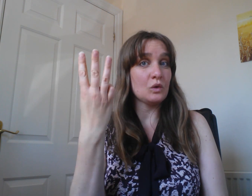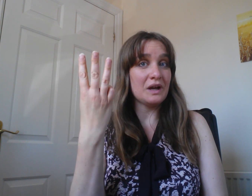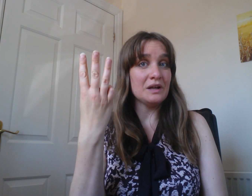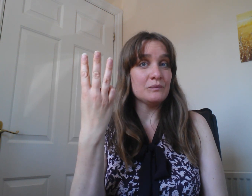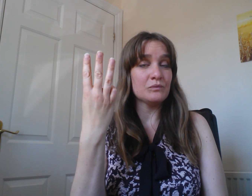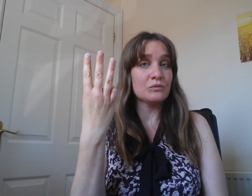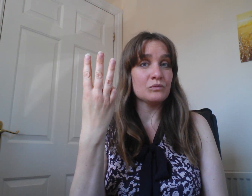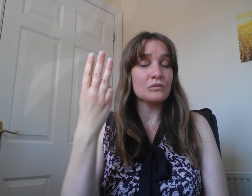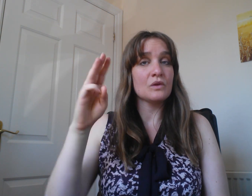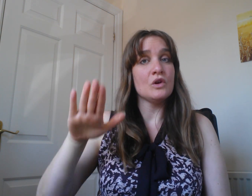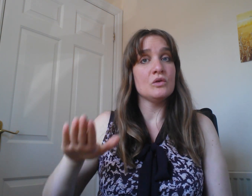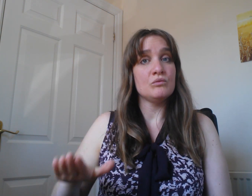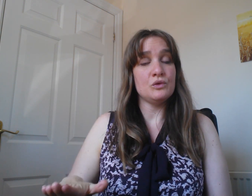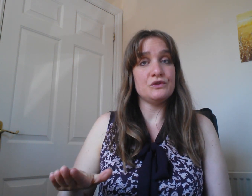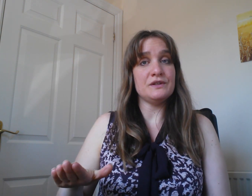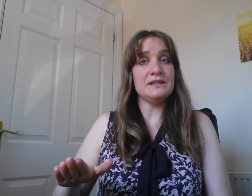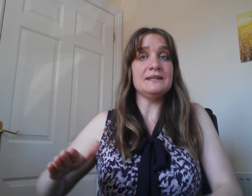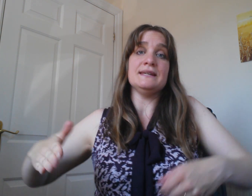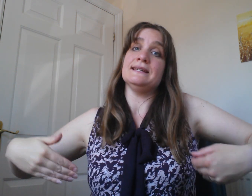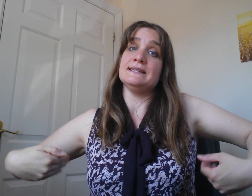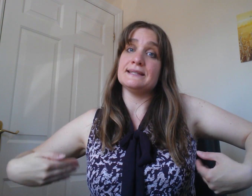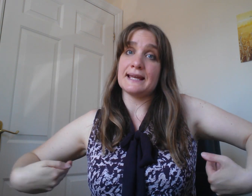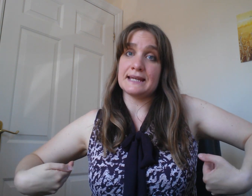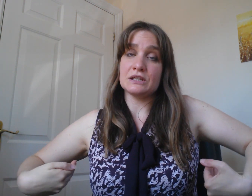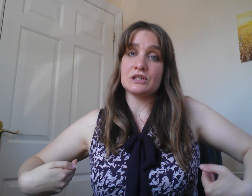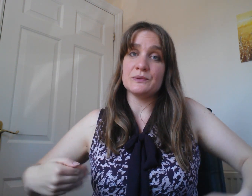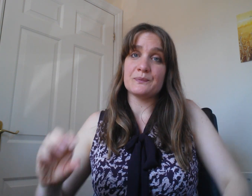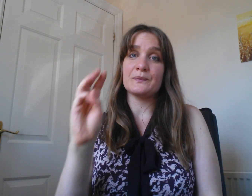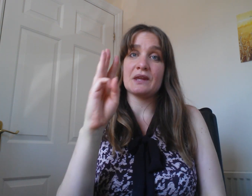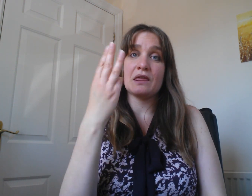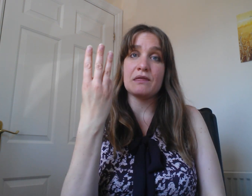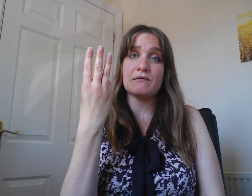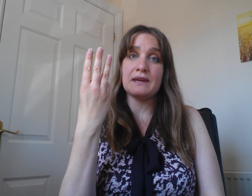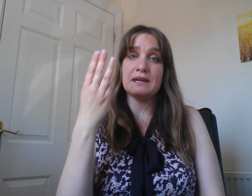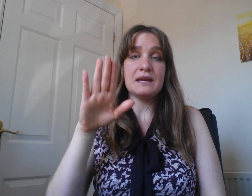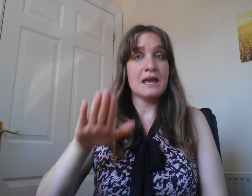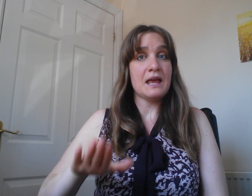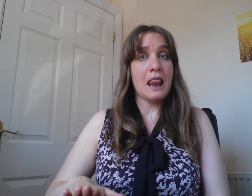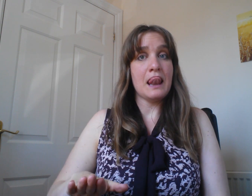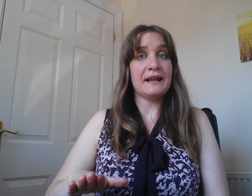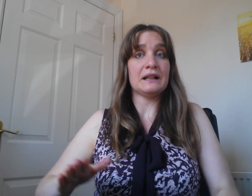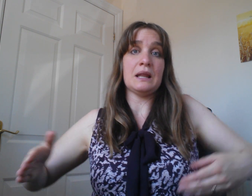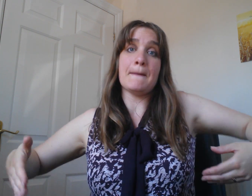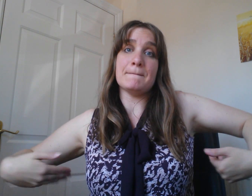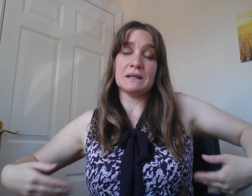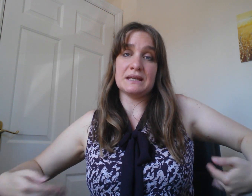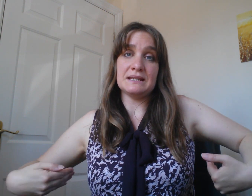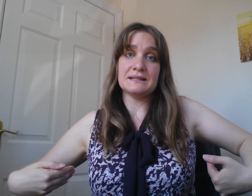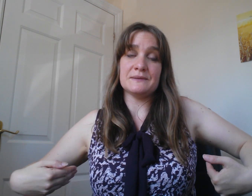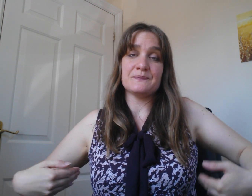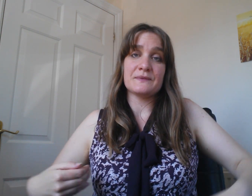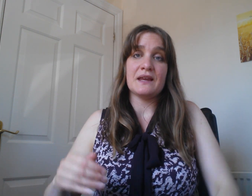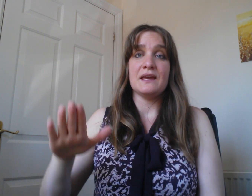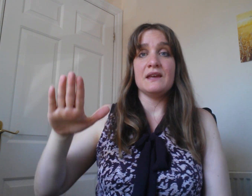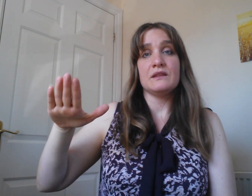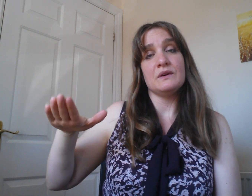trois petits singes, three little monkeys.